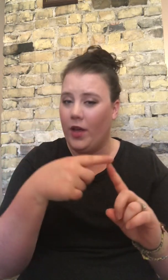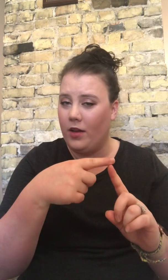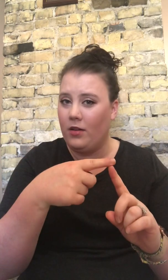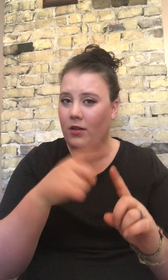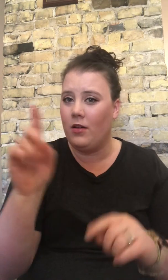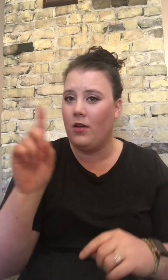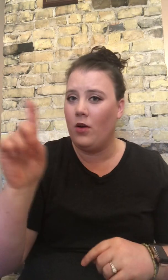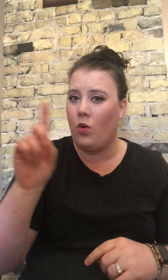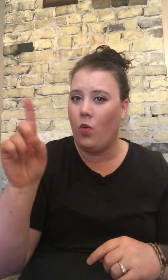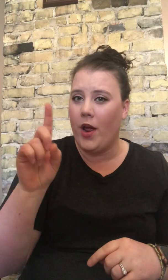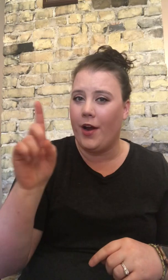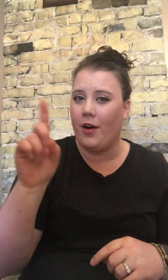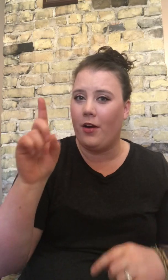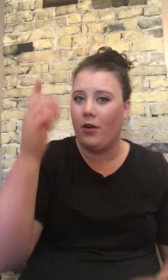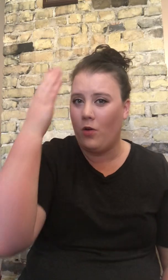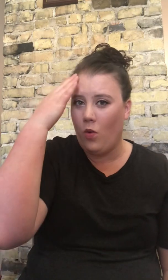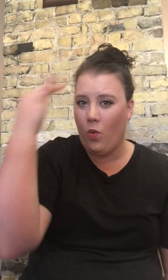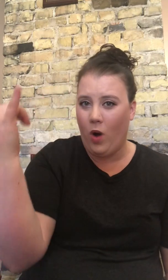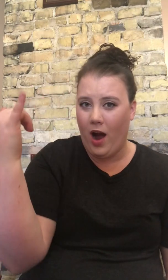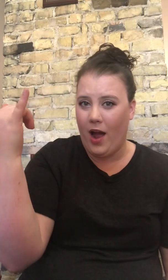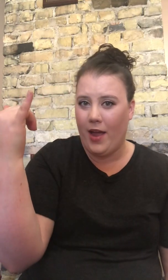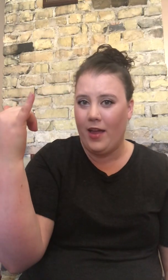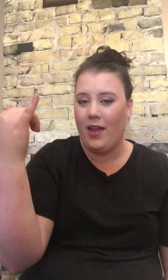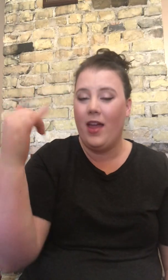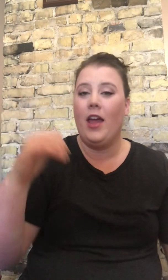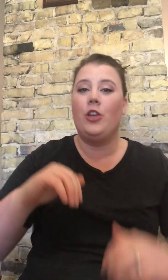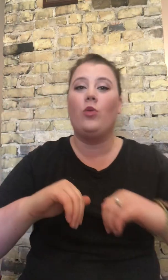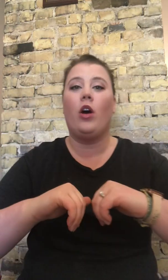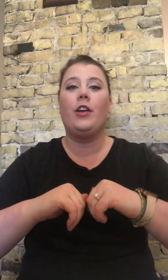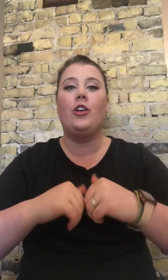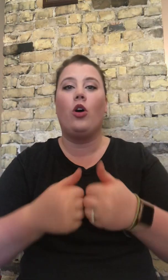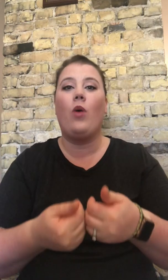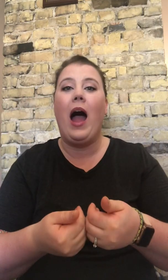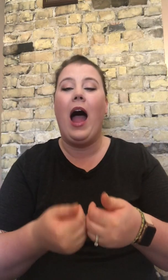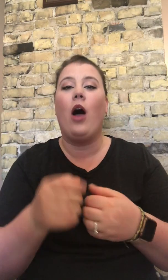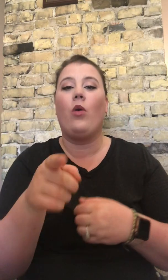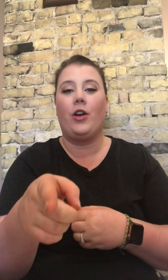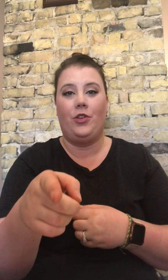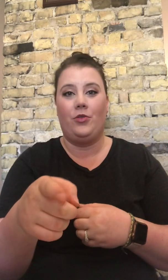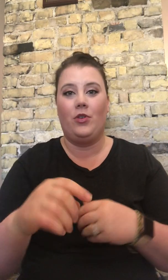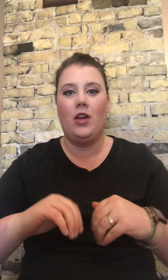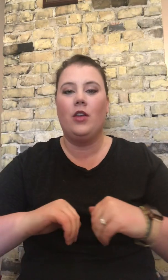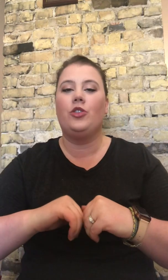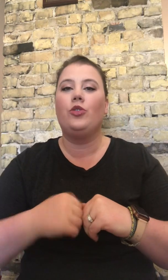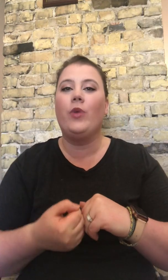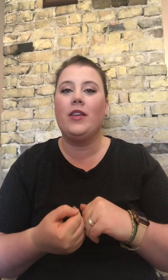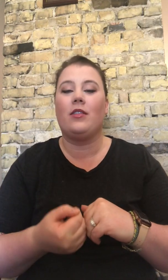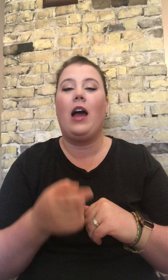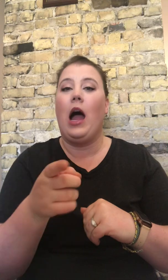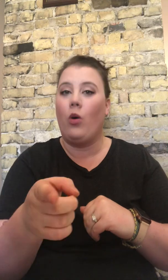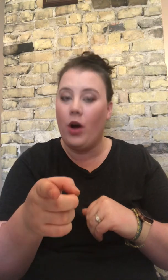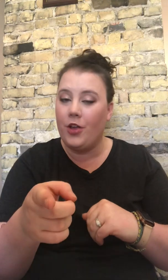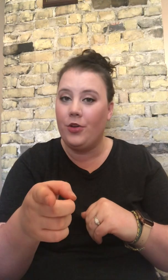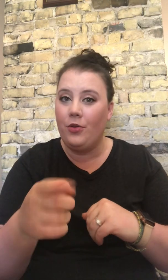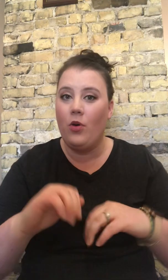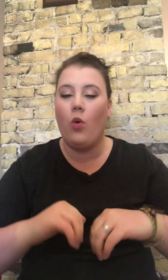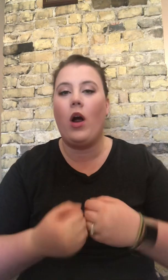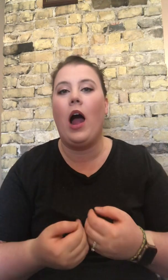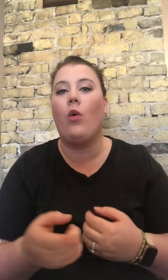when, where, why. And you already know how are you. The two ways are how are you or how are